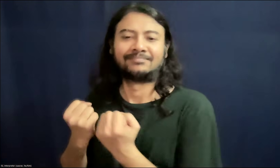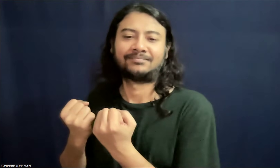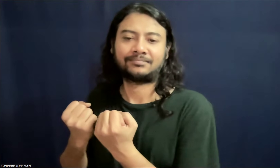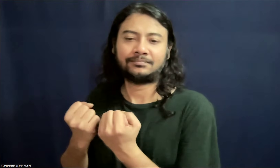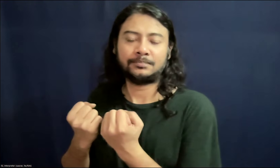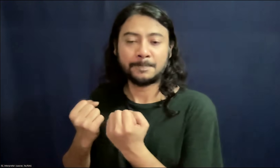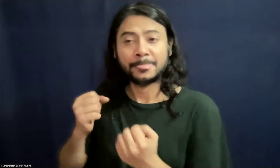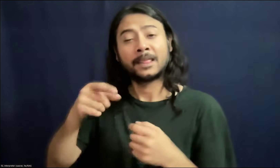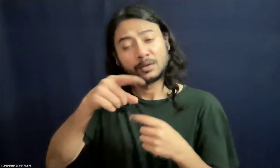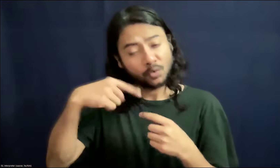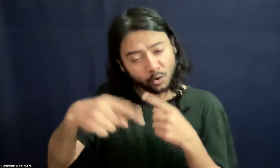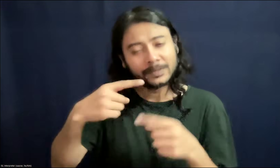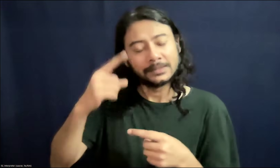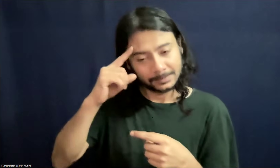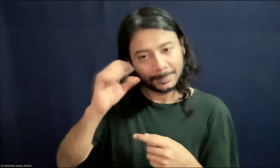Krishna.